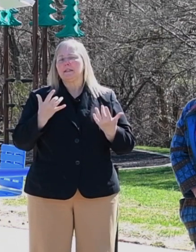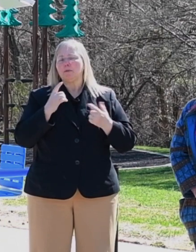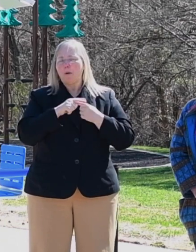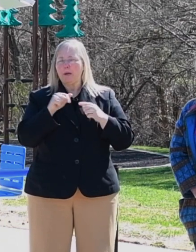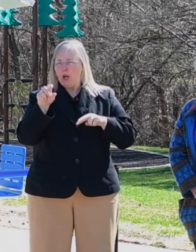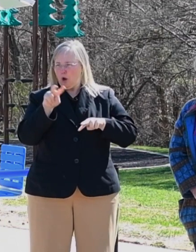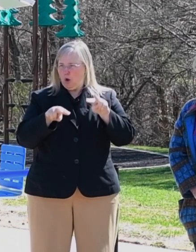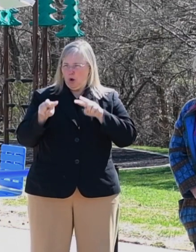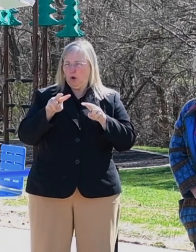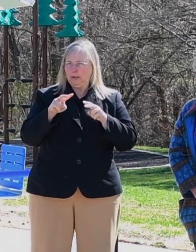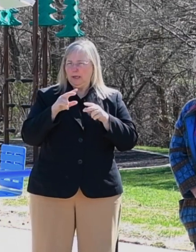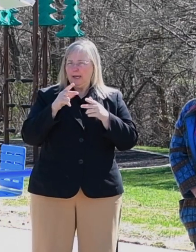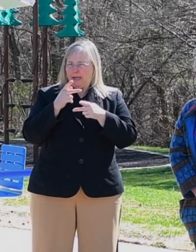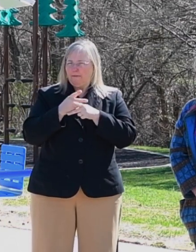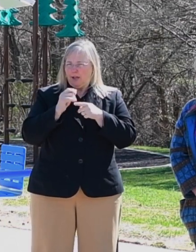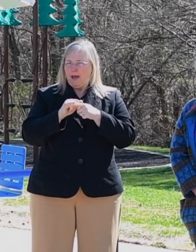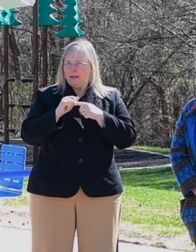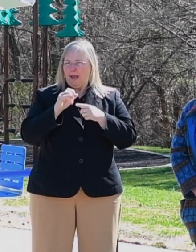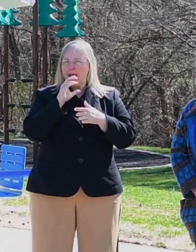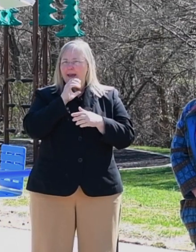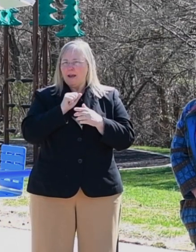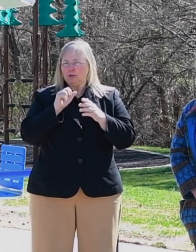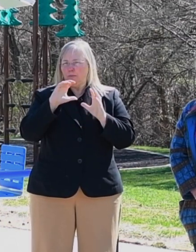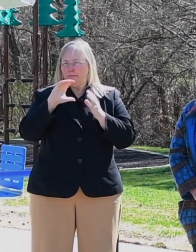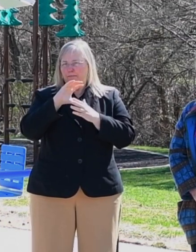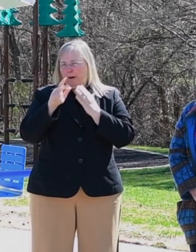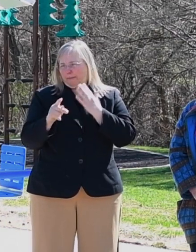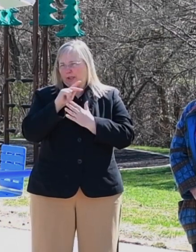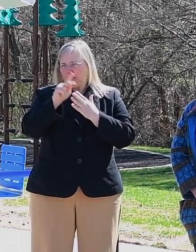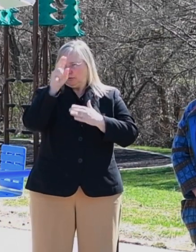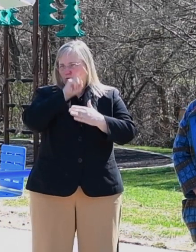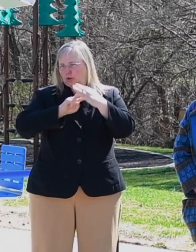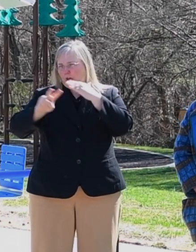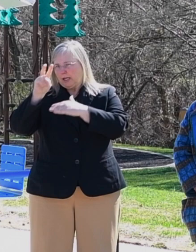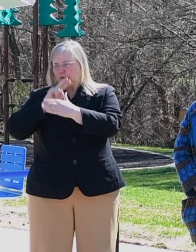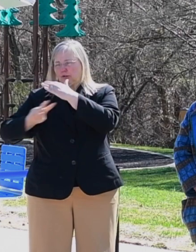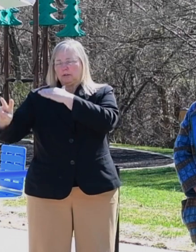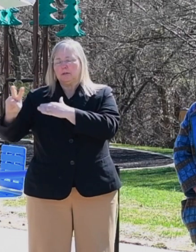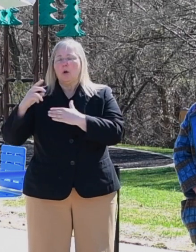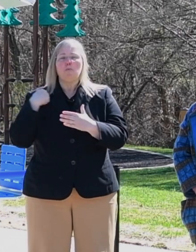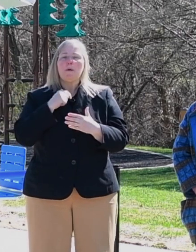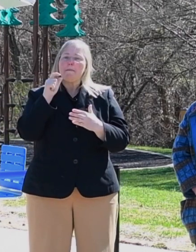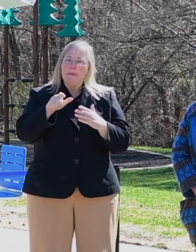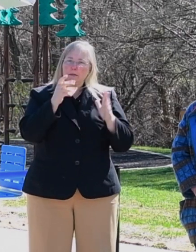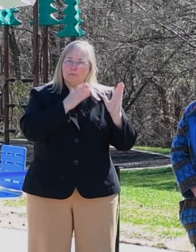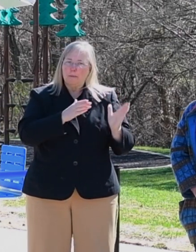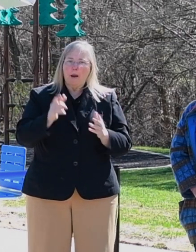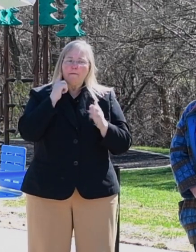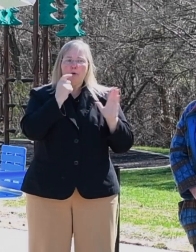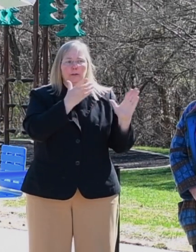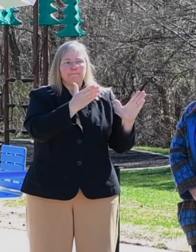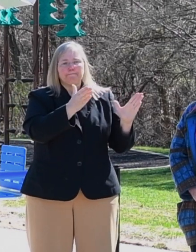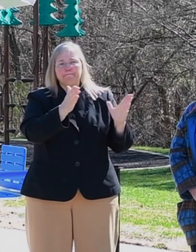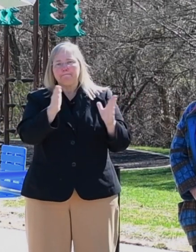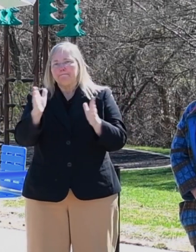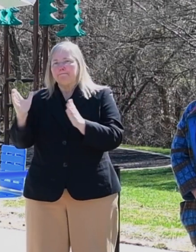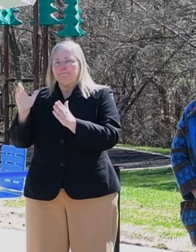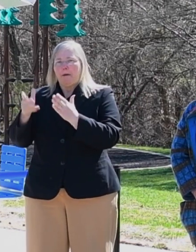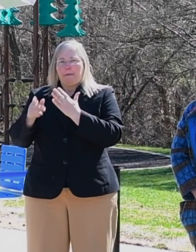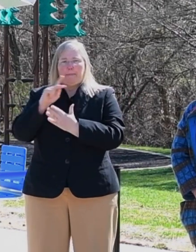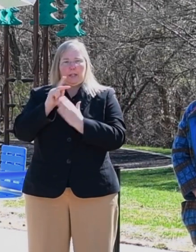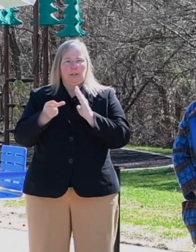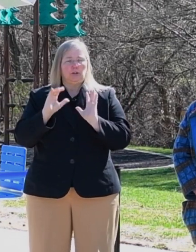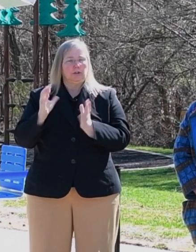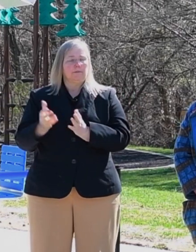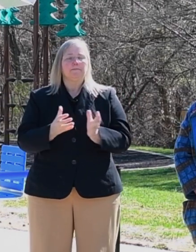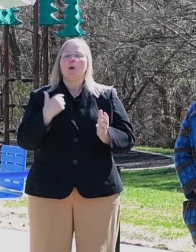those population projections. We must prepare for this changing population. We believe that